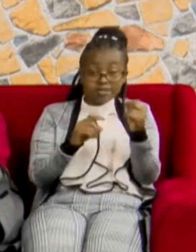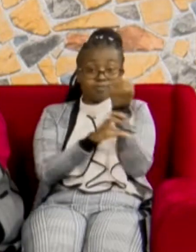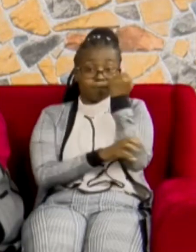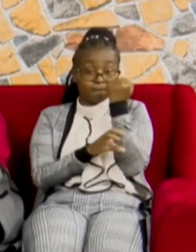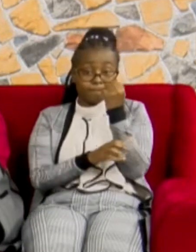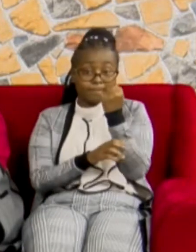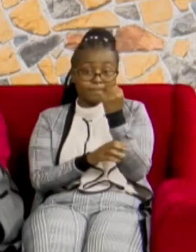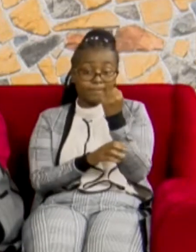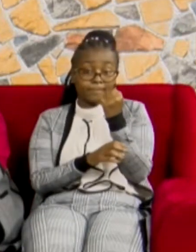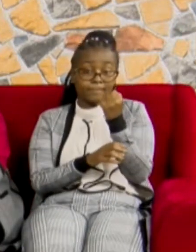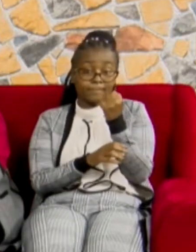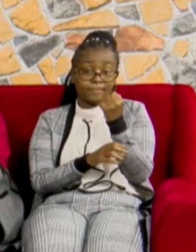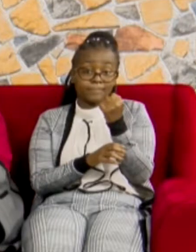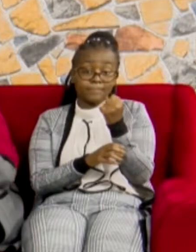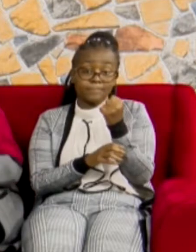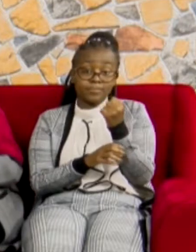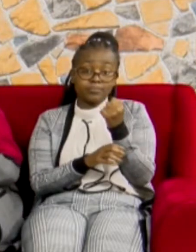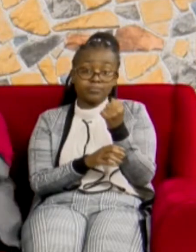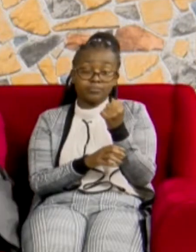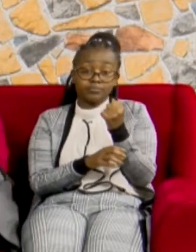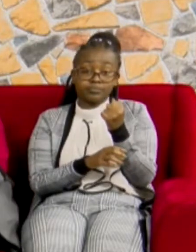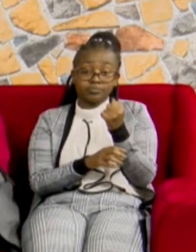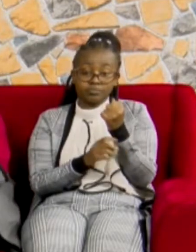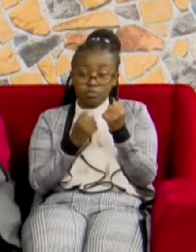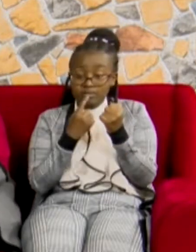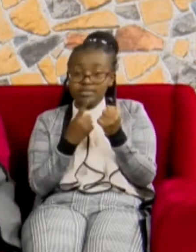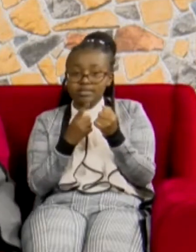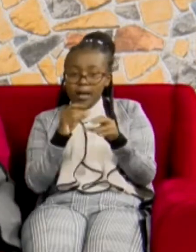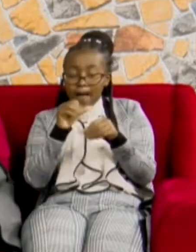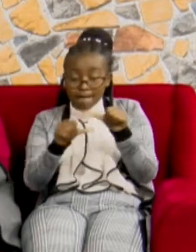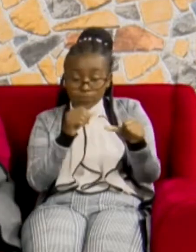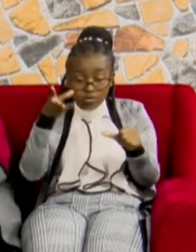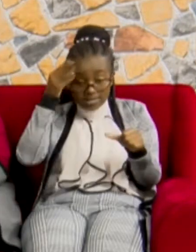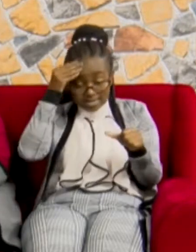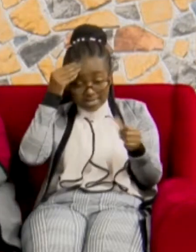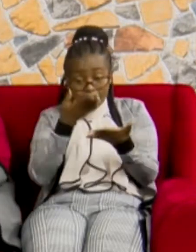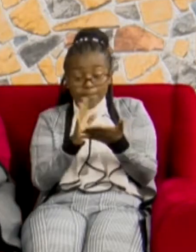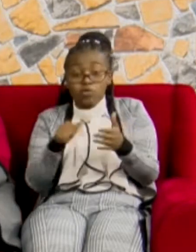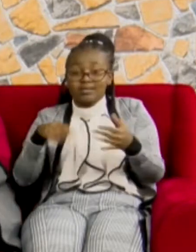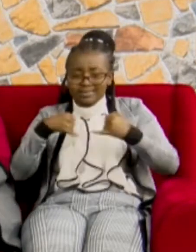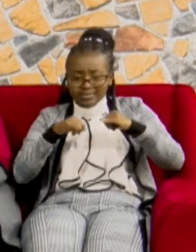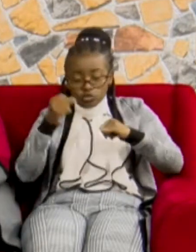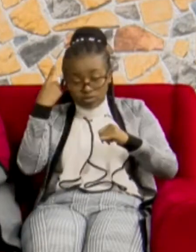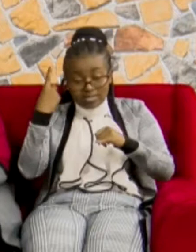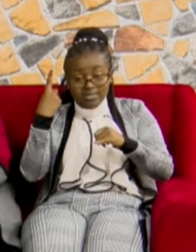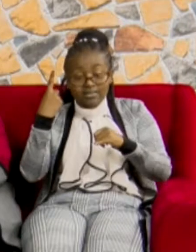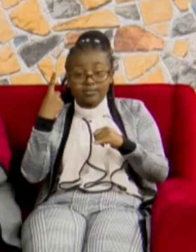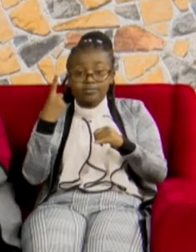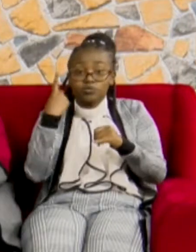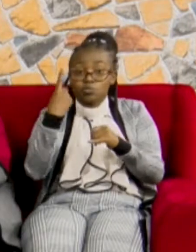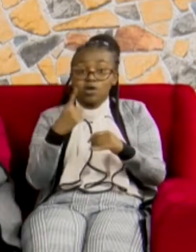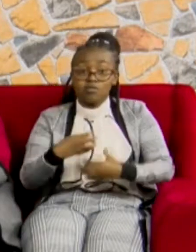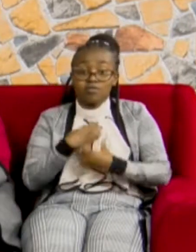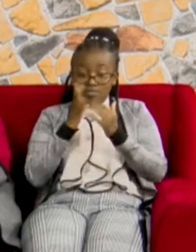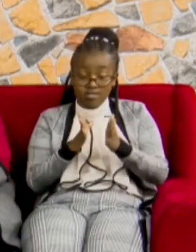that you have been to, okay, well, I'll lean in a bit on the studying part of it, because we've been trying to understand, because one of our